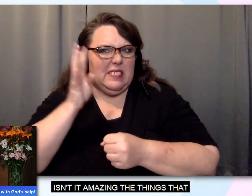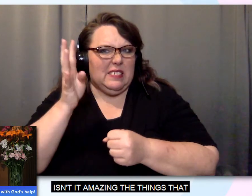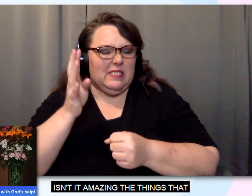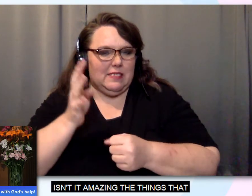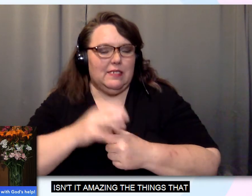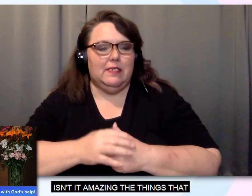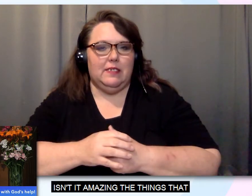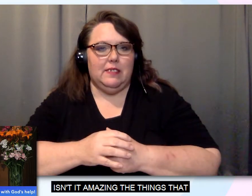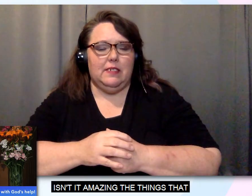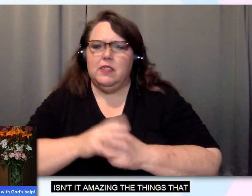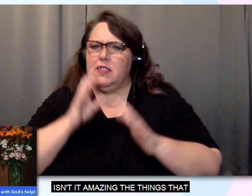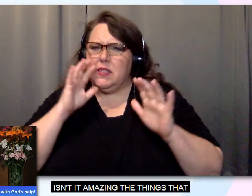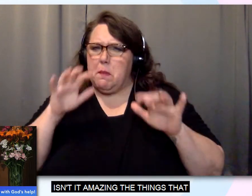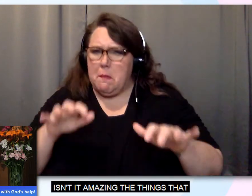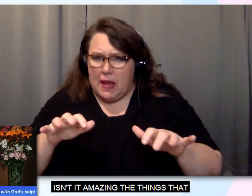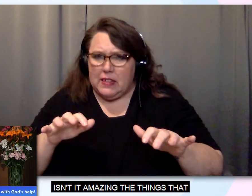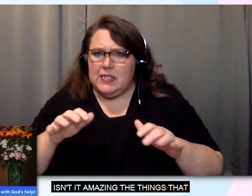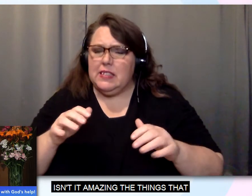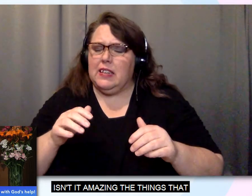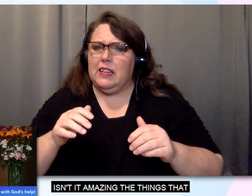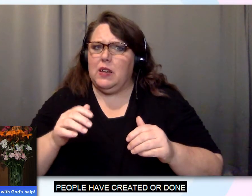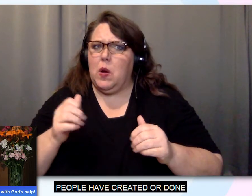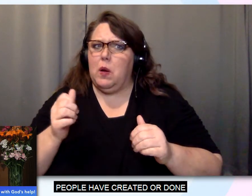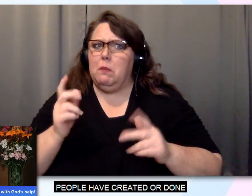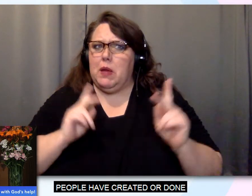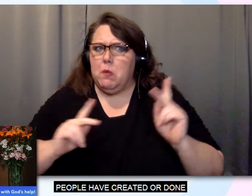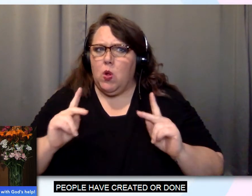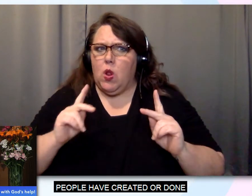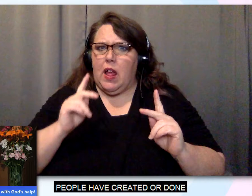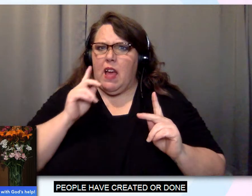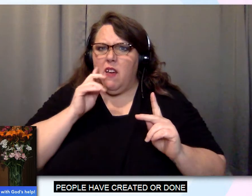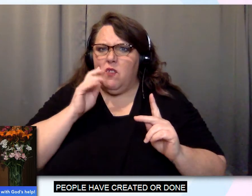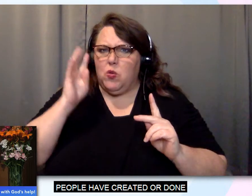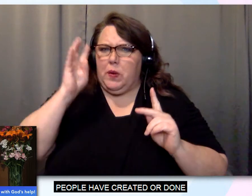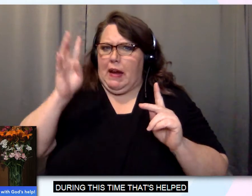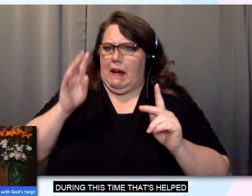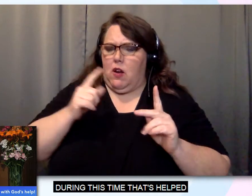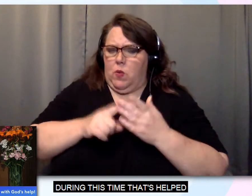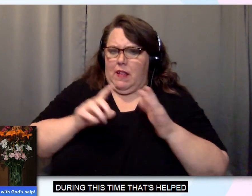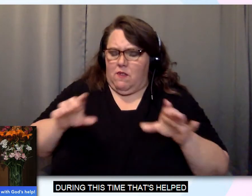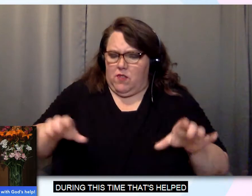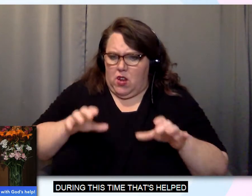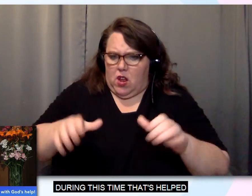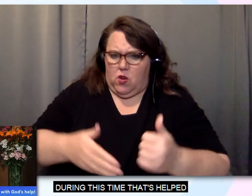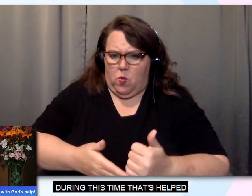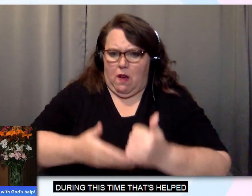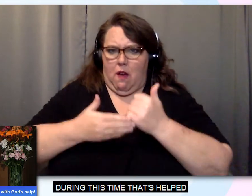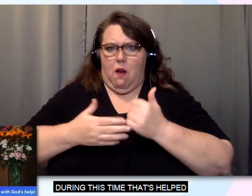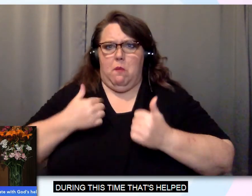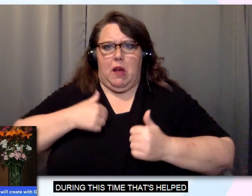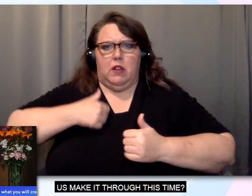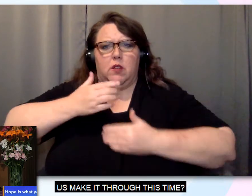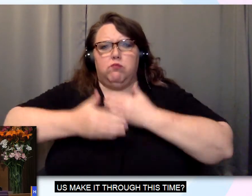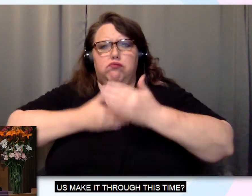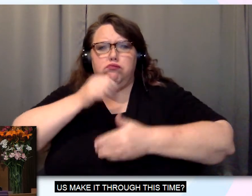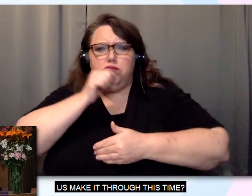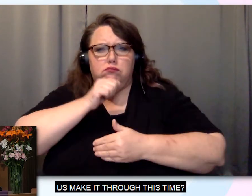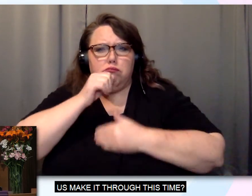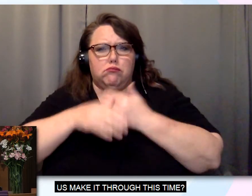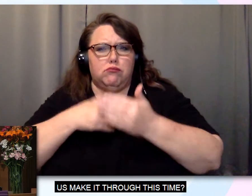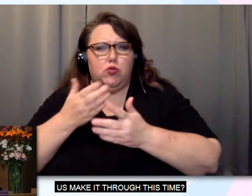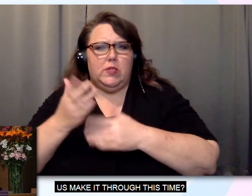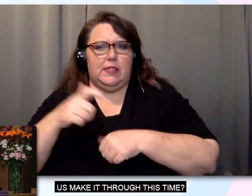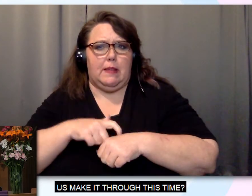Isn't it amazing the things that people have created or done during this time that's helped us make it through this